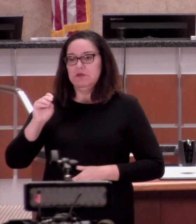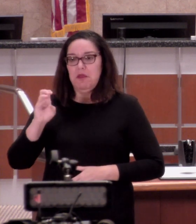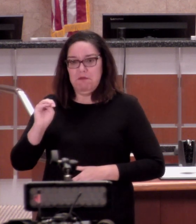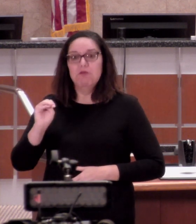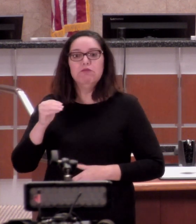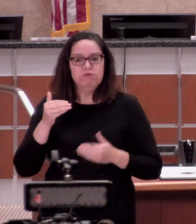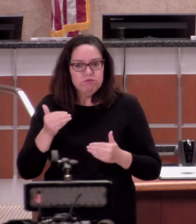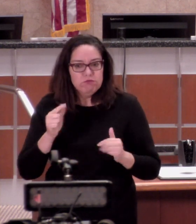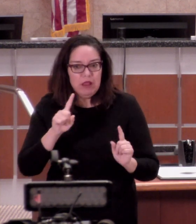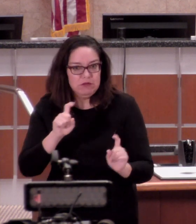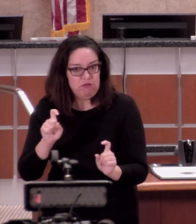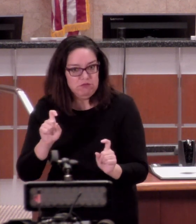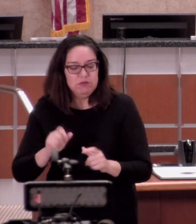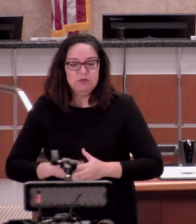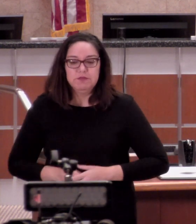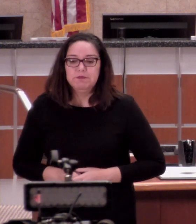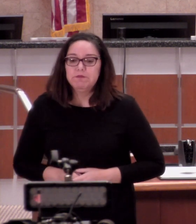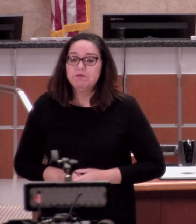I want to be very clear